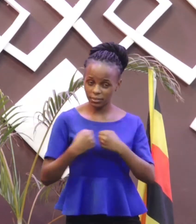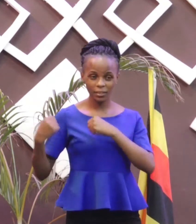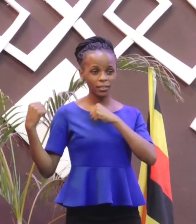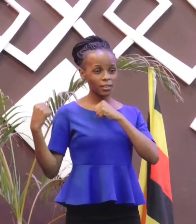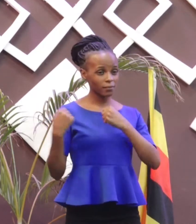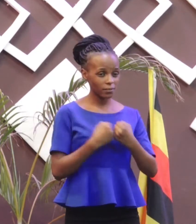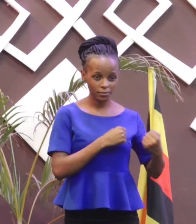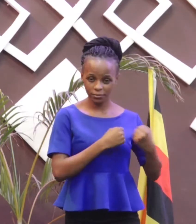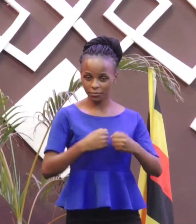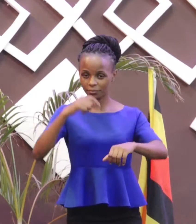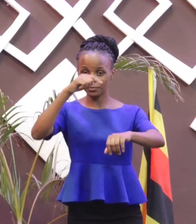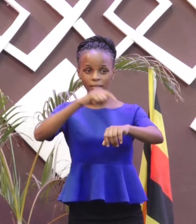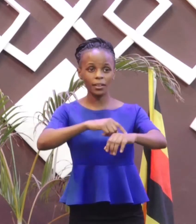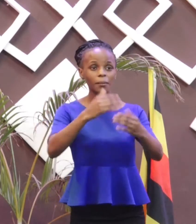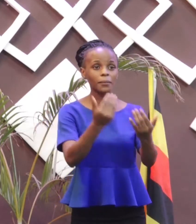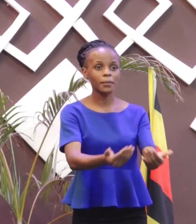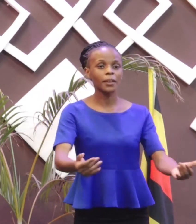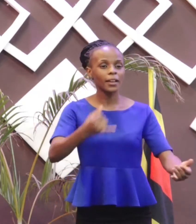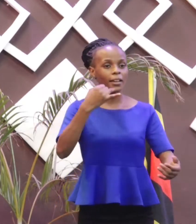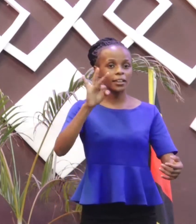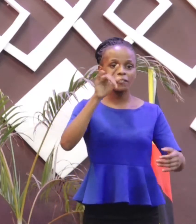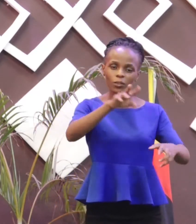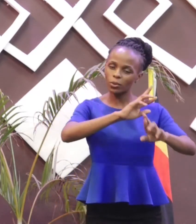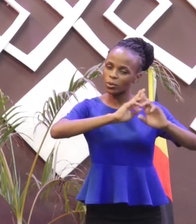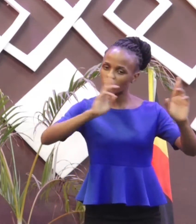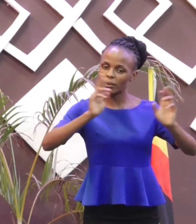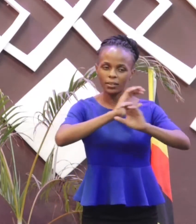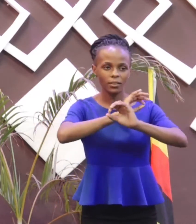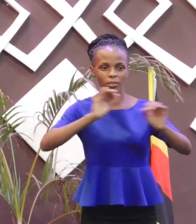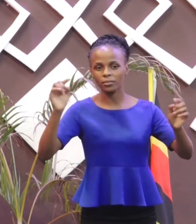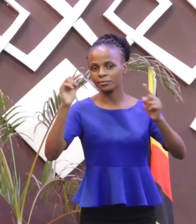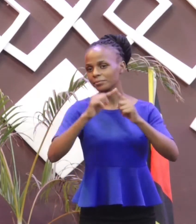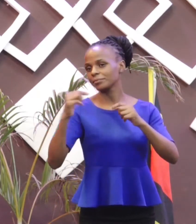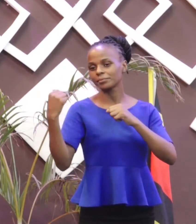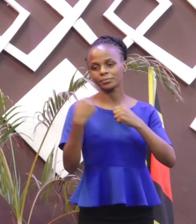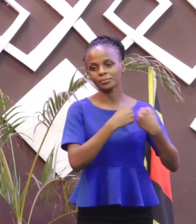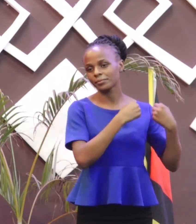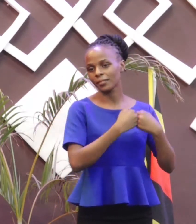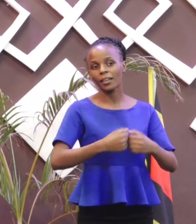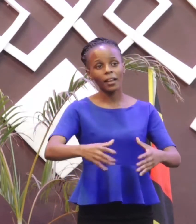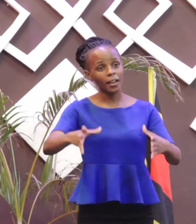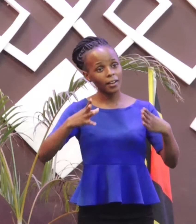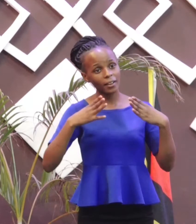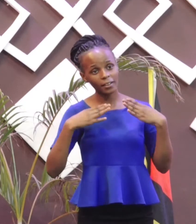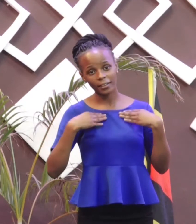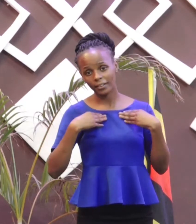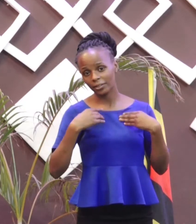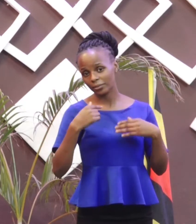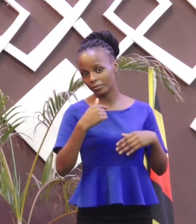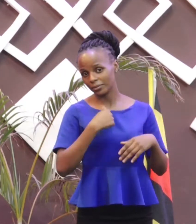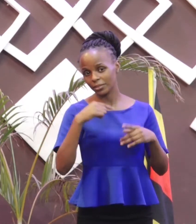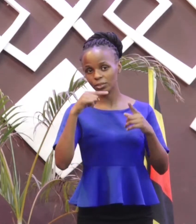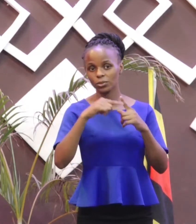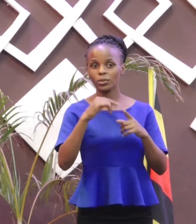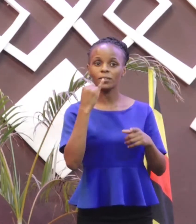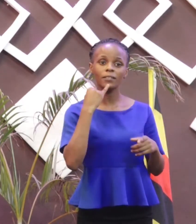Mulembe gw'abalwanyi. And if you're not ready to fight, era bw'oba tewetegese kulwana, Allow me say to you that you don't